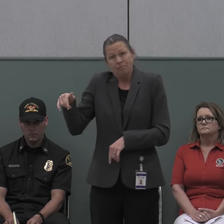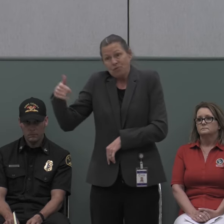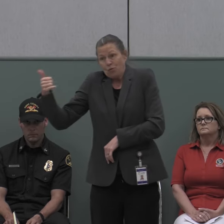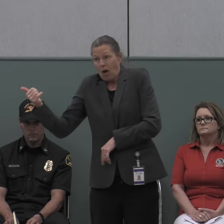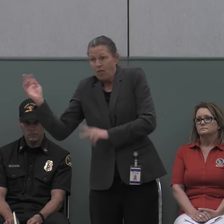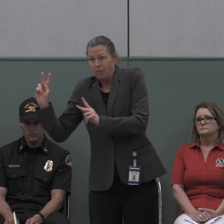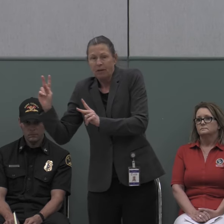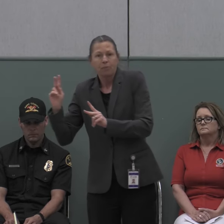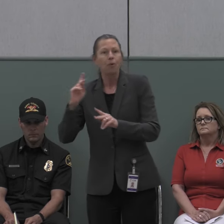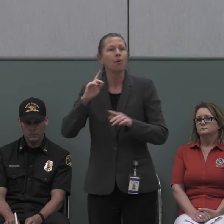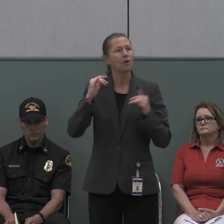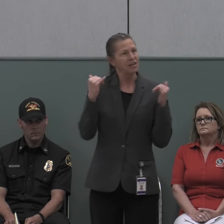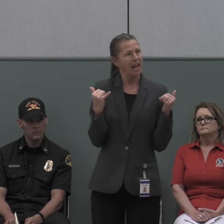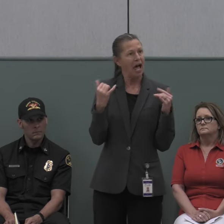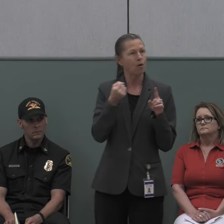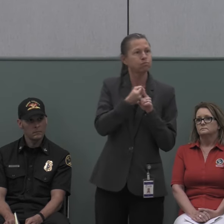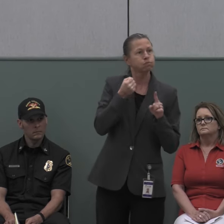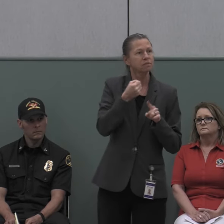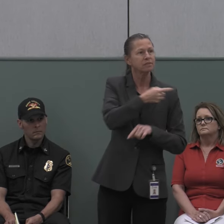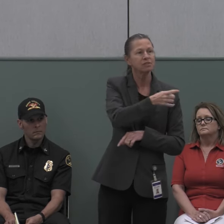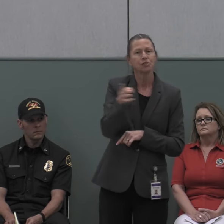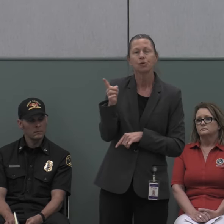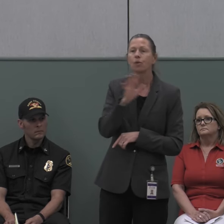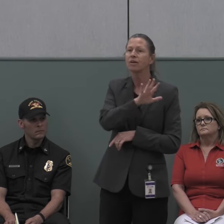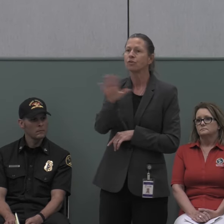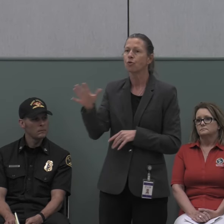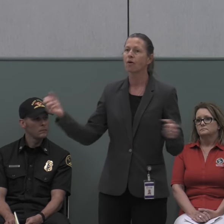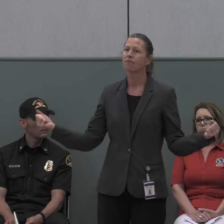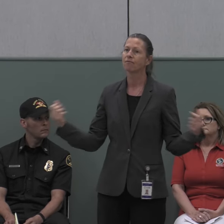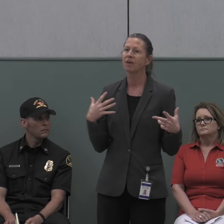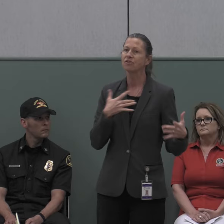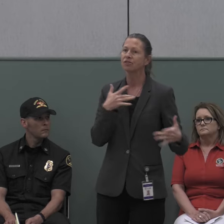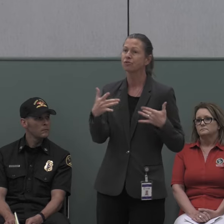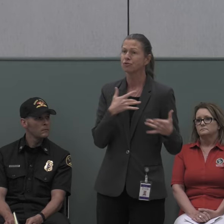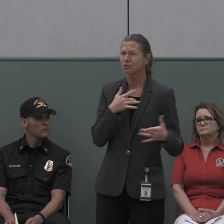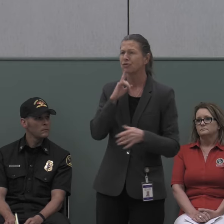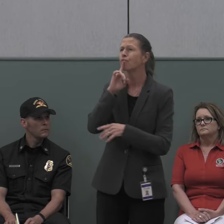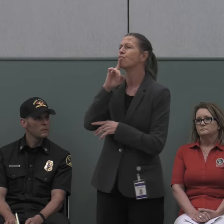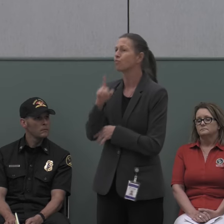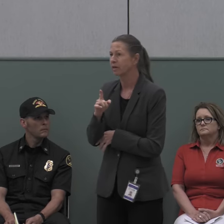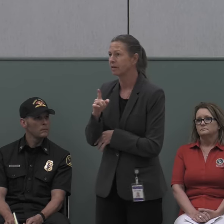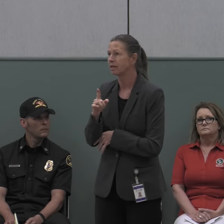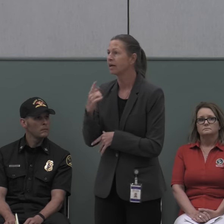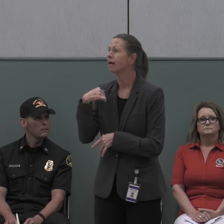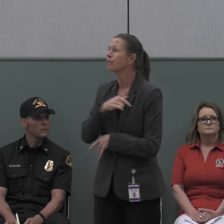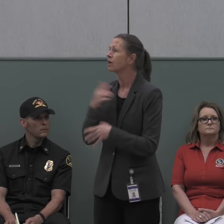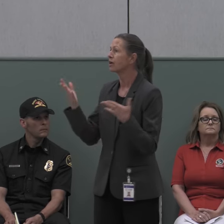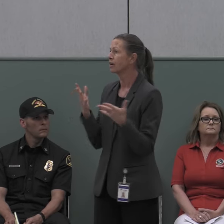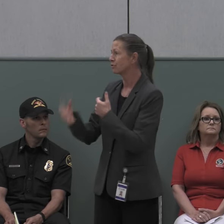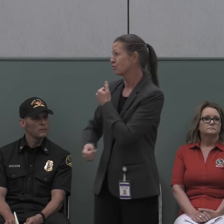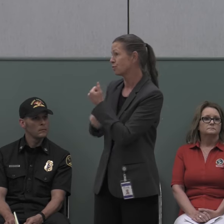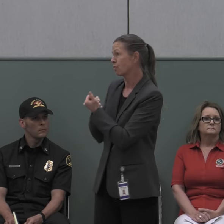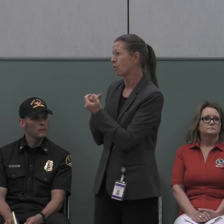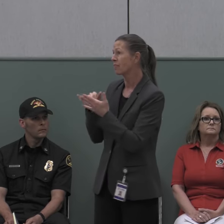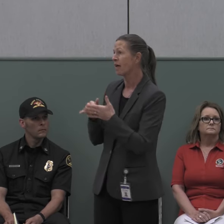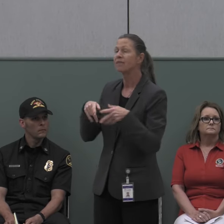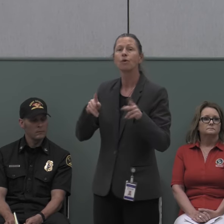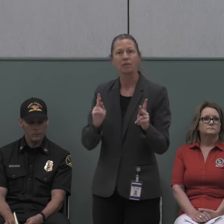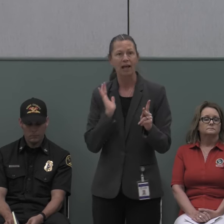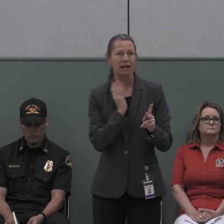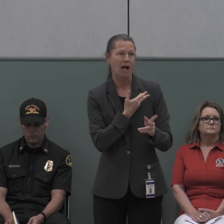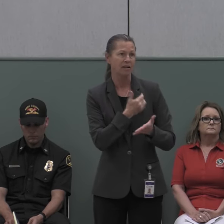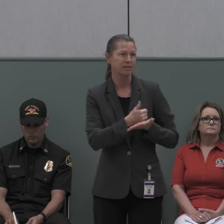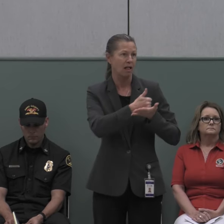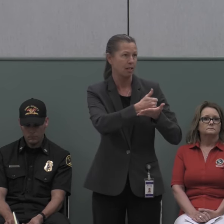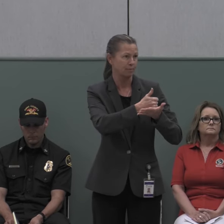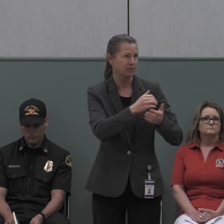fear and your concerns are very real. So we're here to support that. Let us help you with it. And